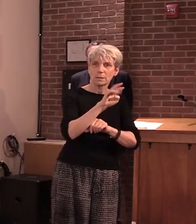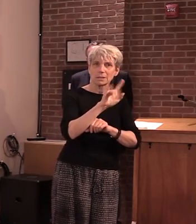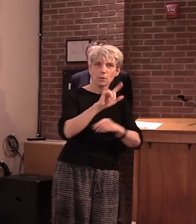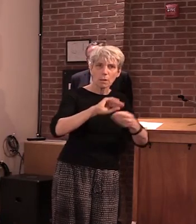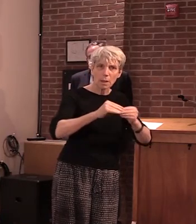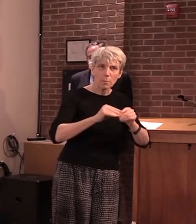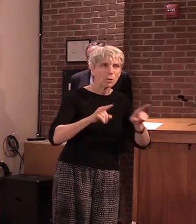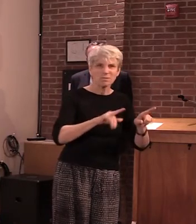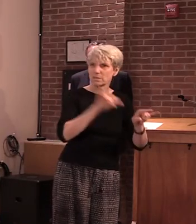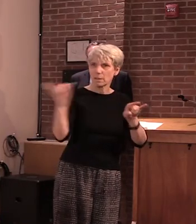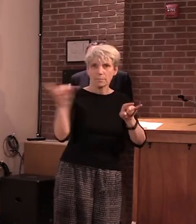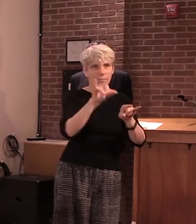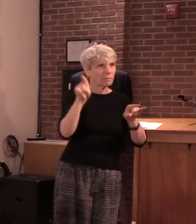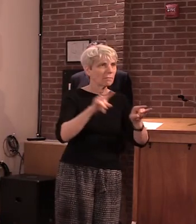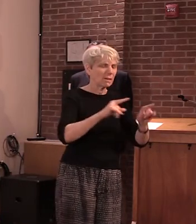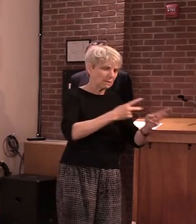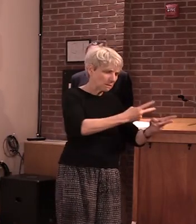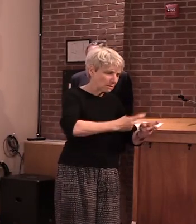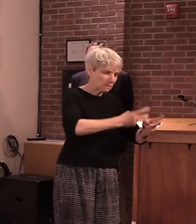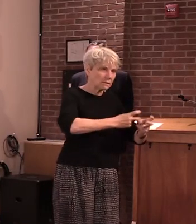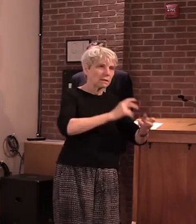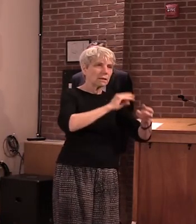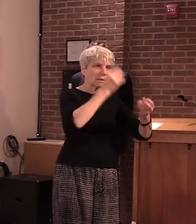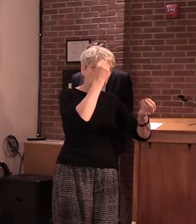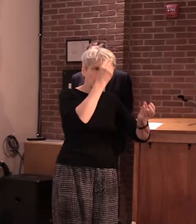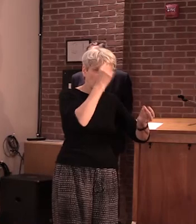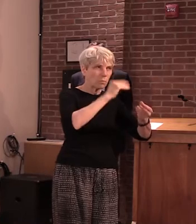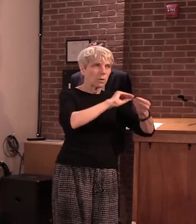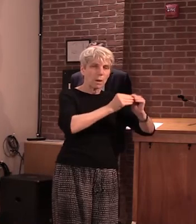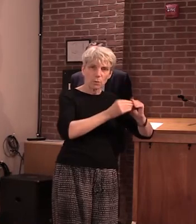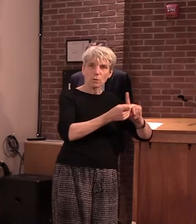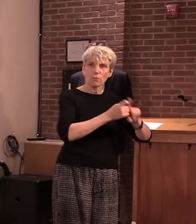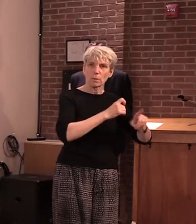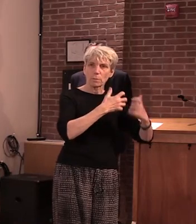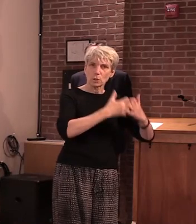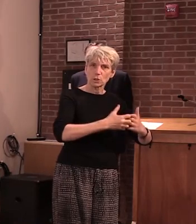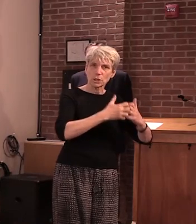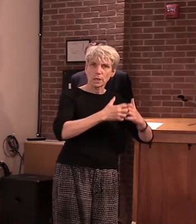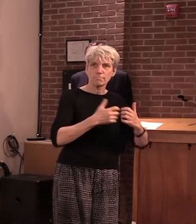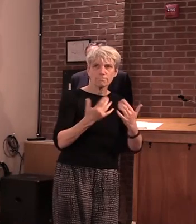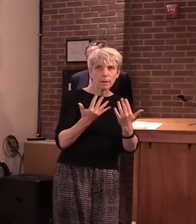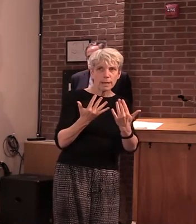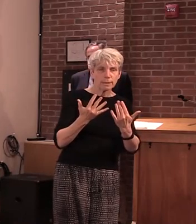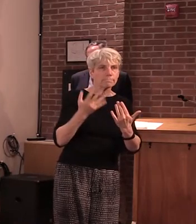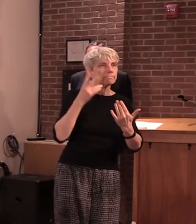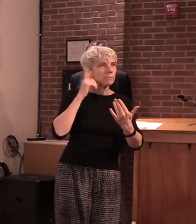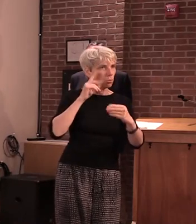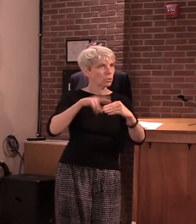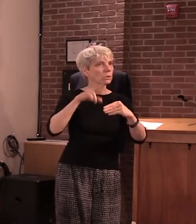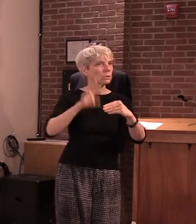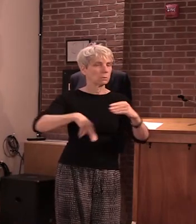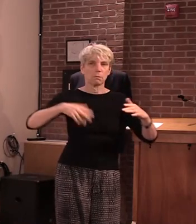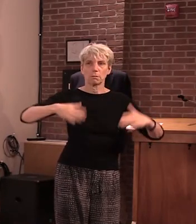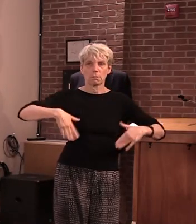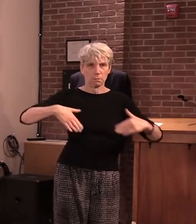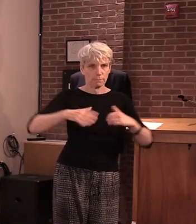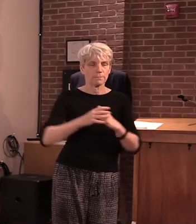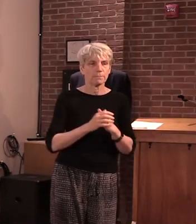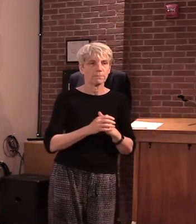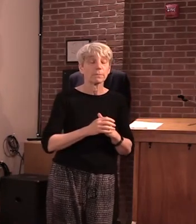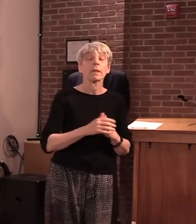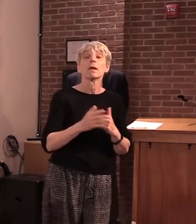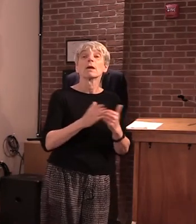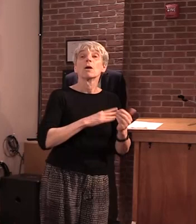wait on us understanding exactly what they find. But with regard to actual use of these